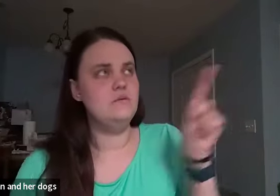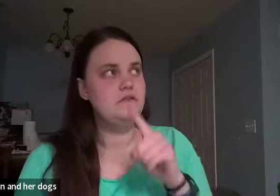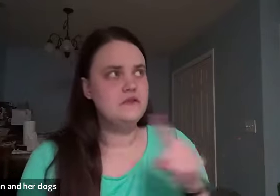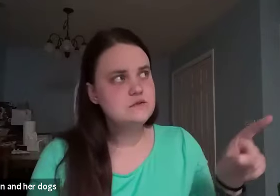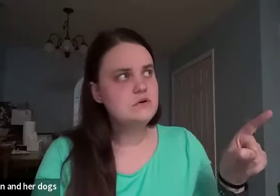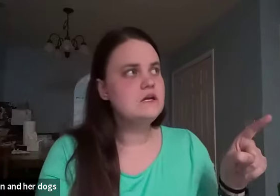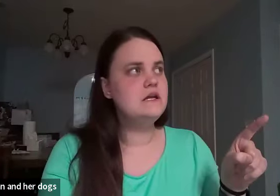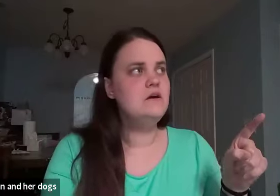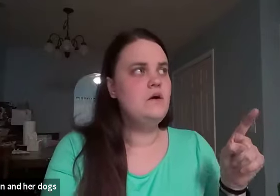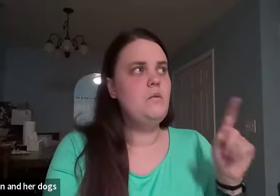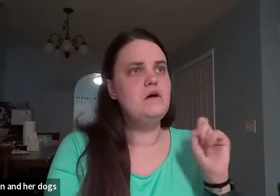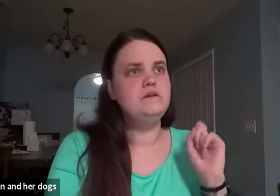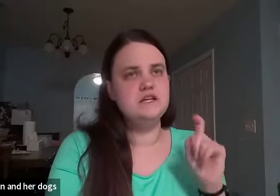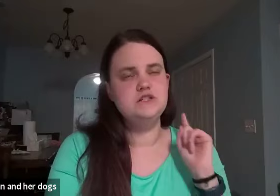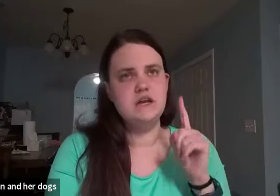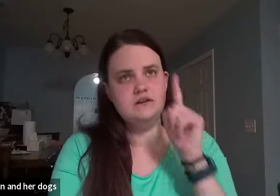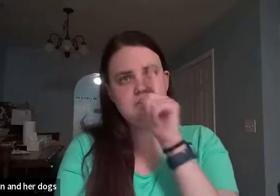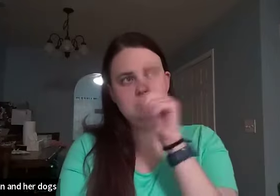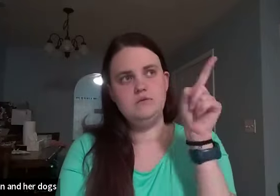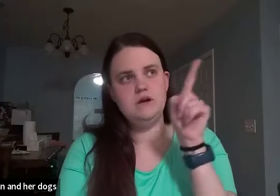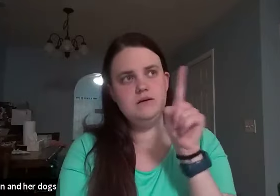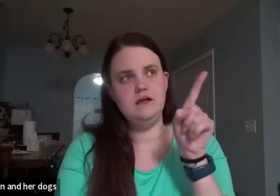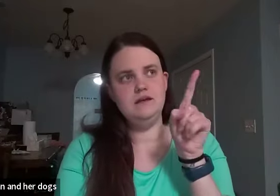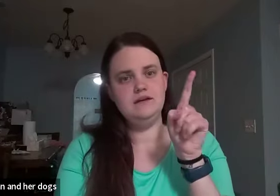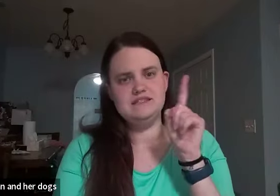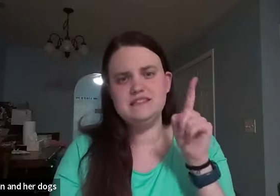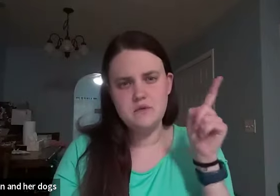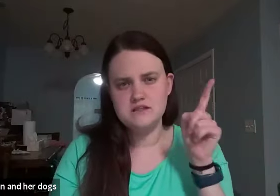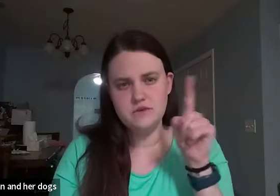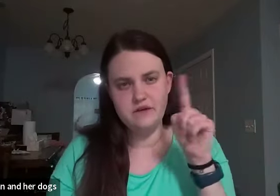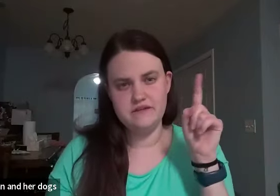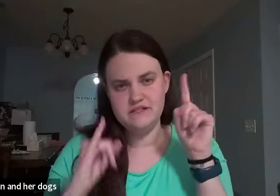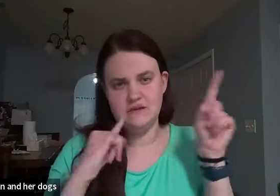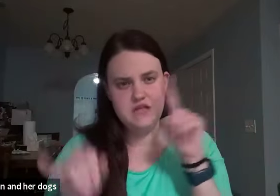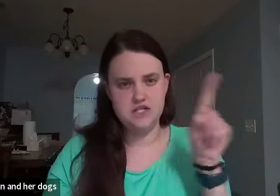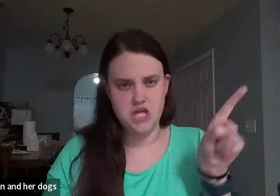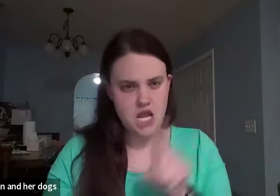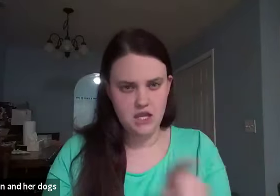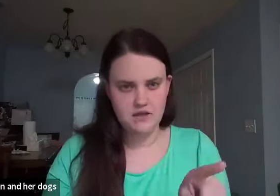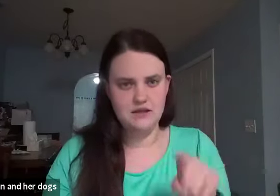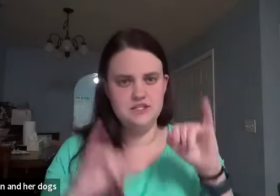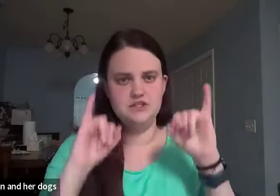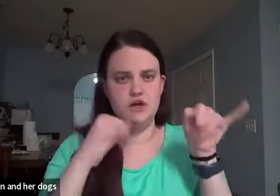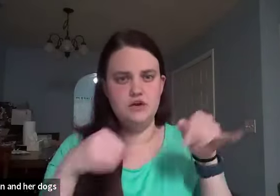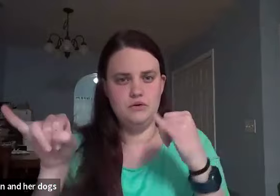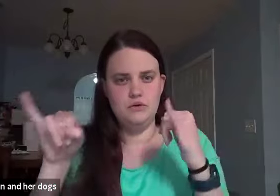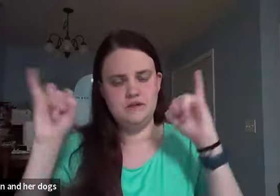And with this one, while yes, you technically would want to like, it's the same concept like what I was saying with that J is, going